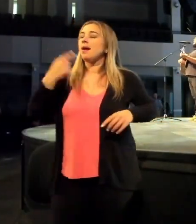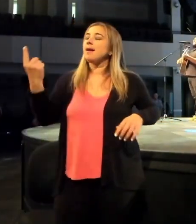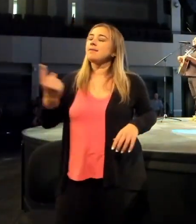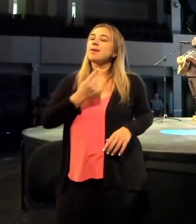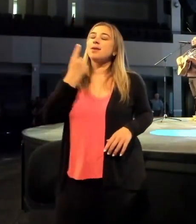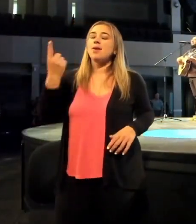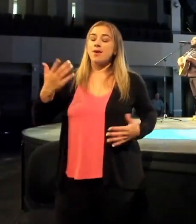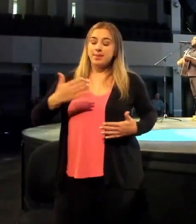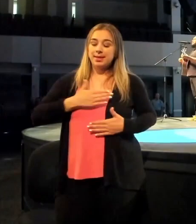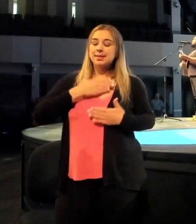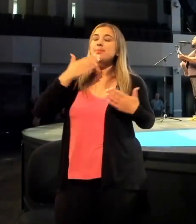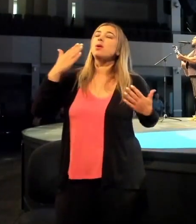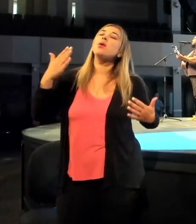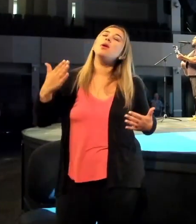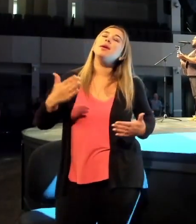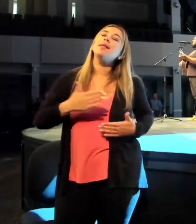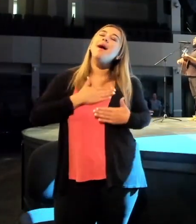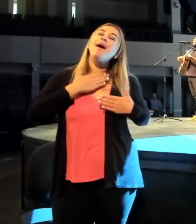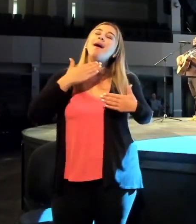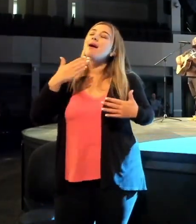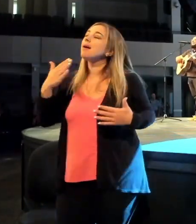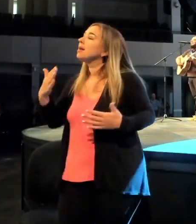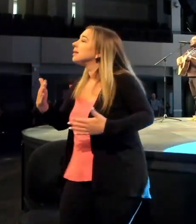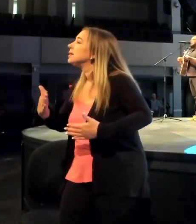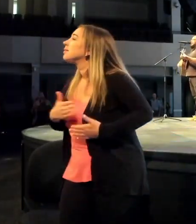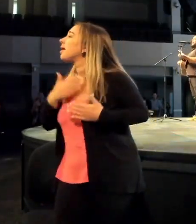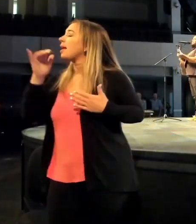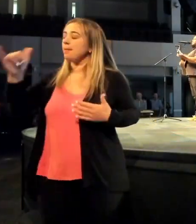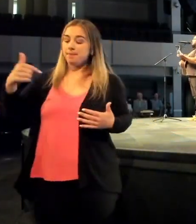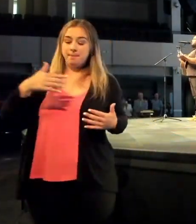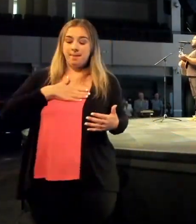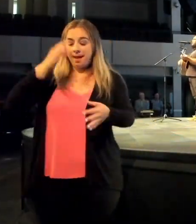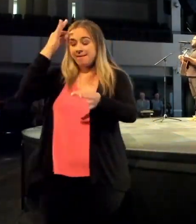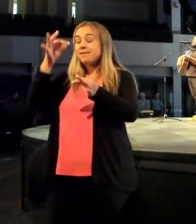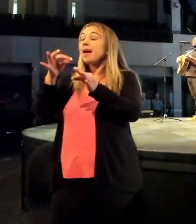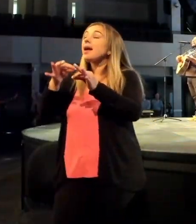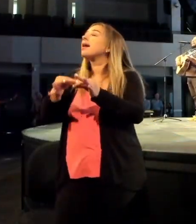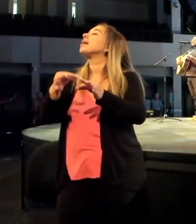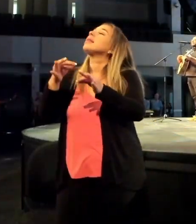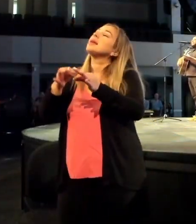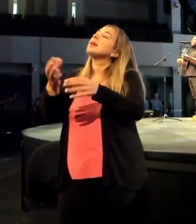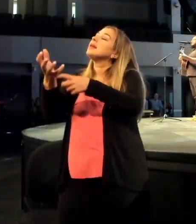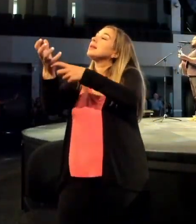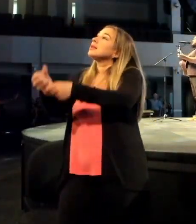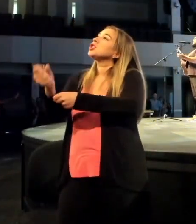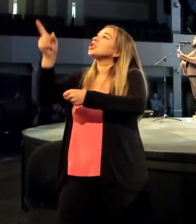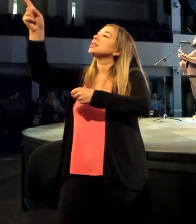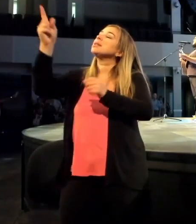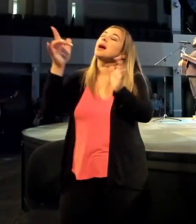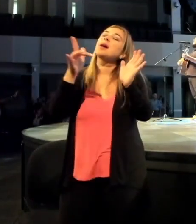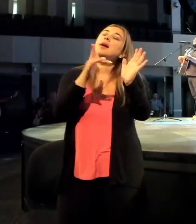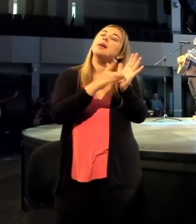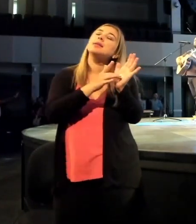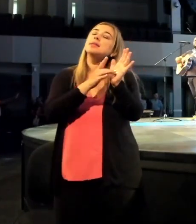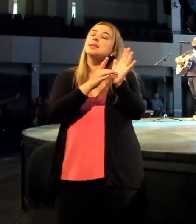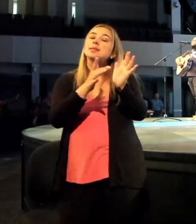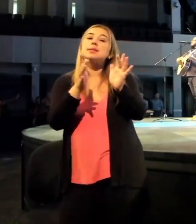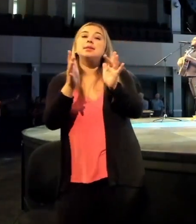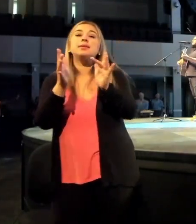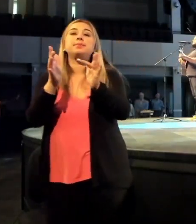I've never been more glad that I put my faith in Jesus,